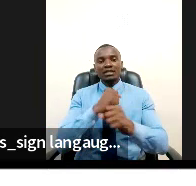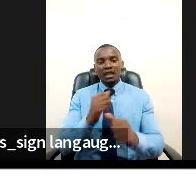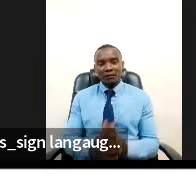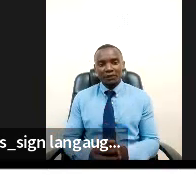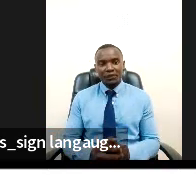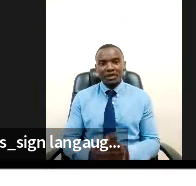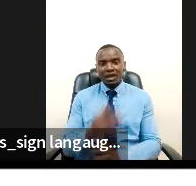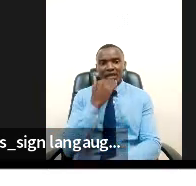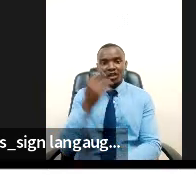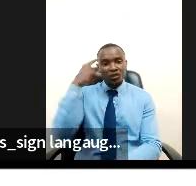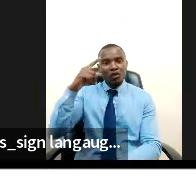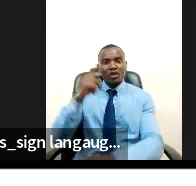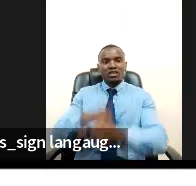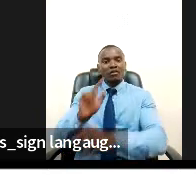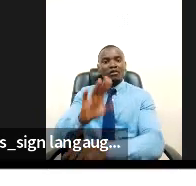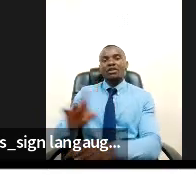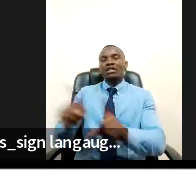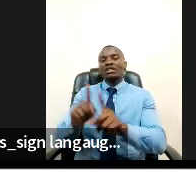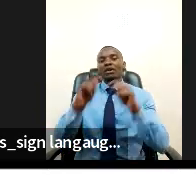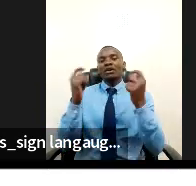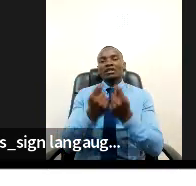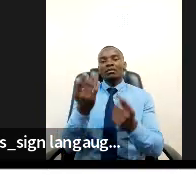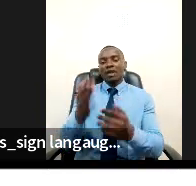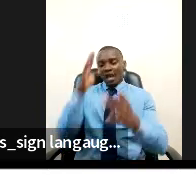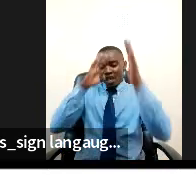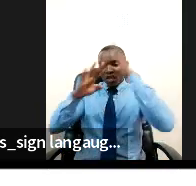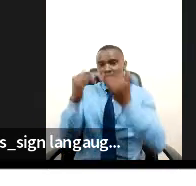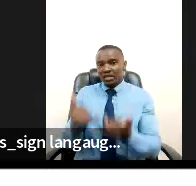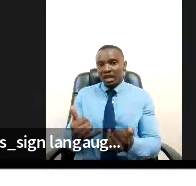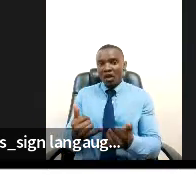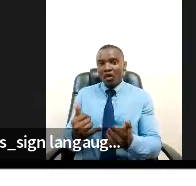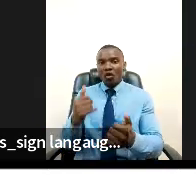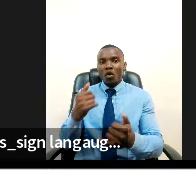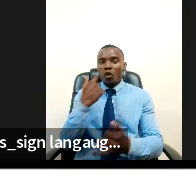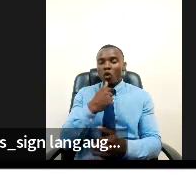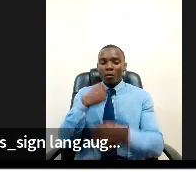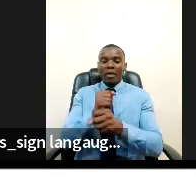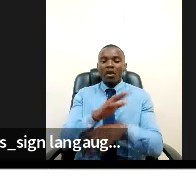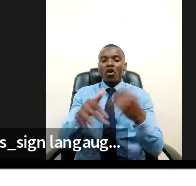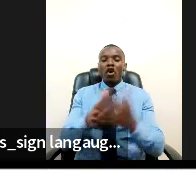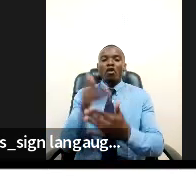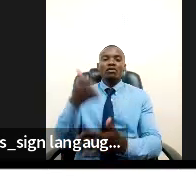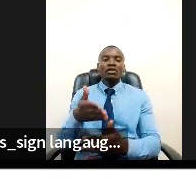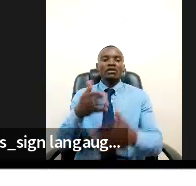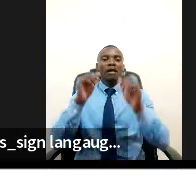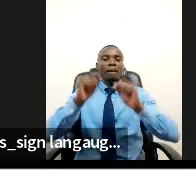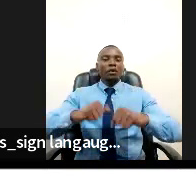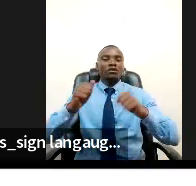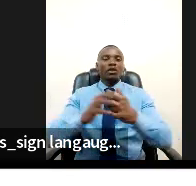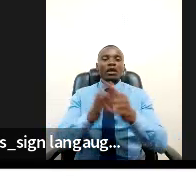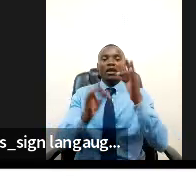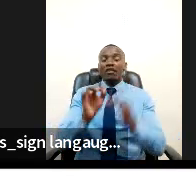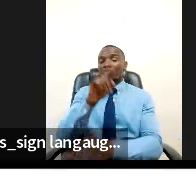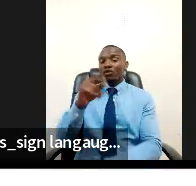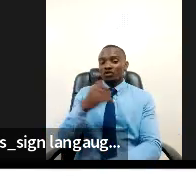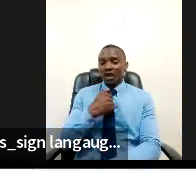Thank you for your time and the team at Innovate Now who have made all of this possible. If you have any questions,